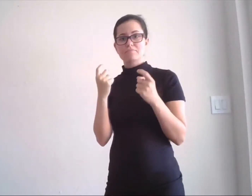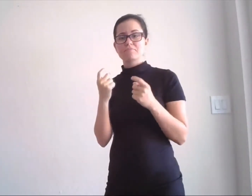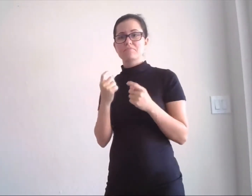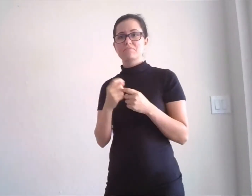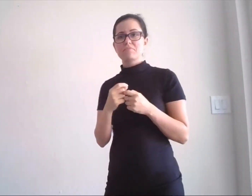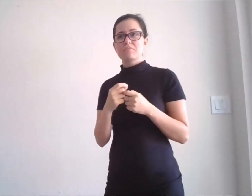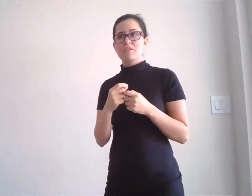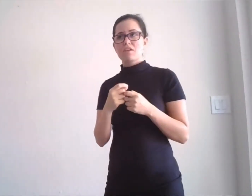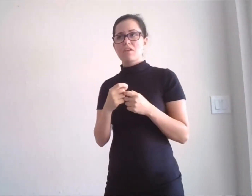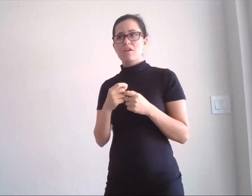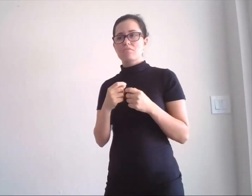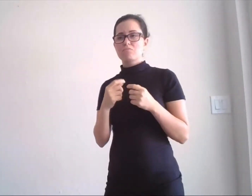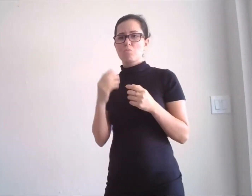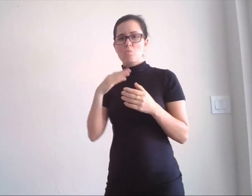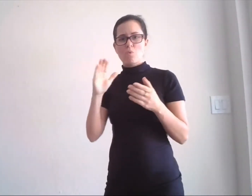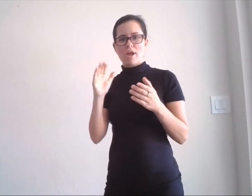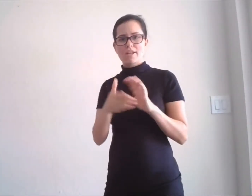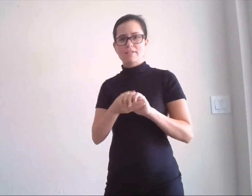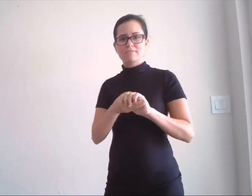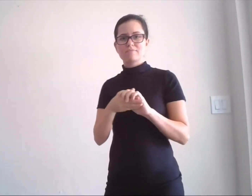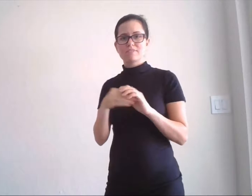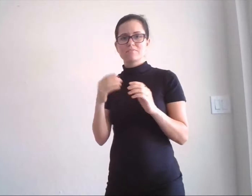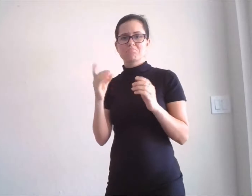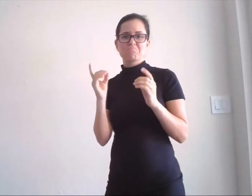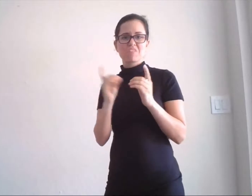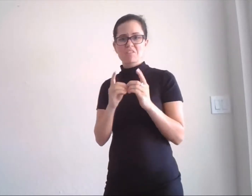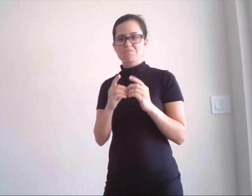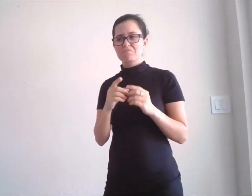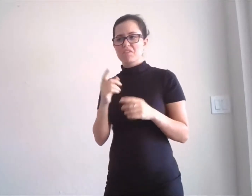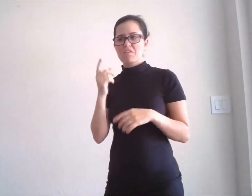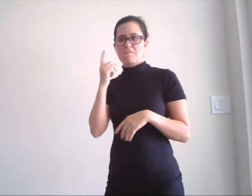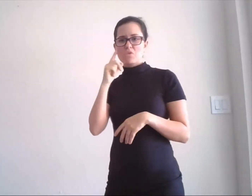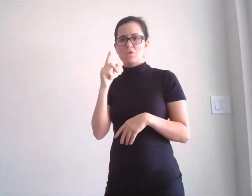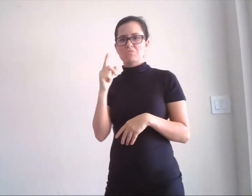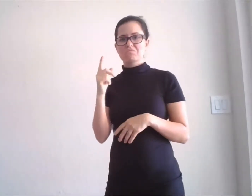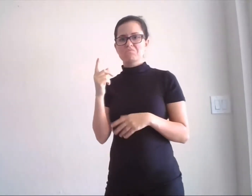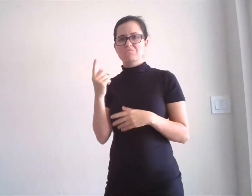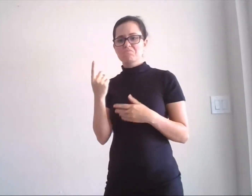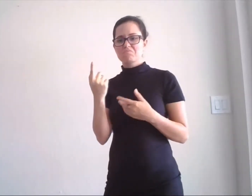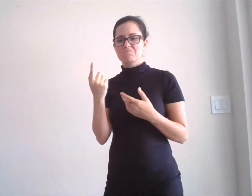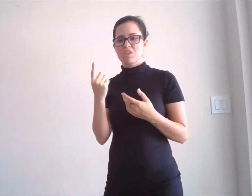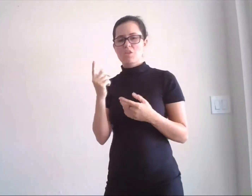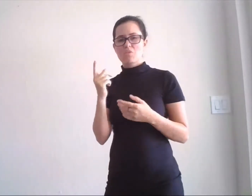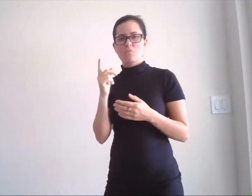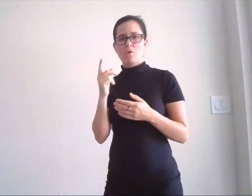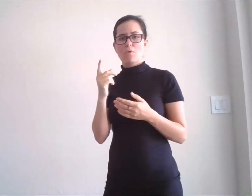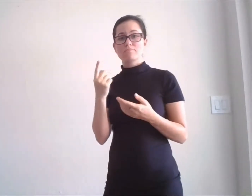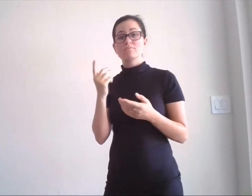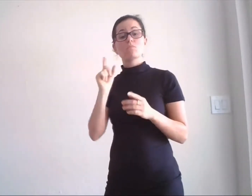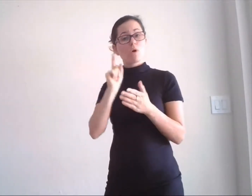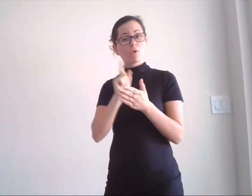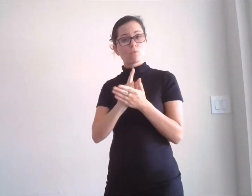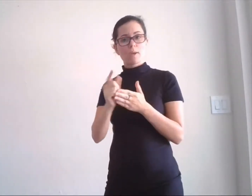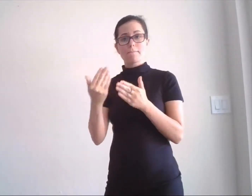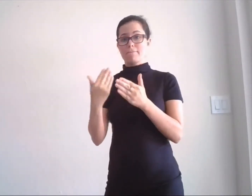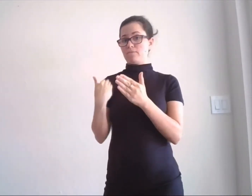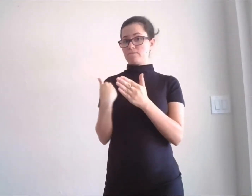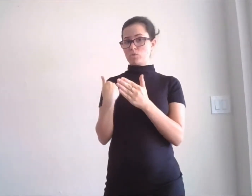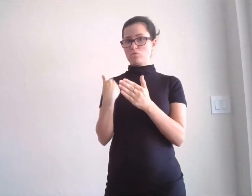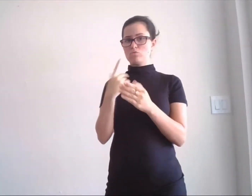anniversary, but it'll be a low-key affair. You'll be like, remember a couple weeks back when we celebrated this? Well, it's just a week back